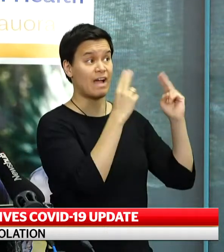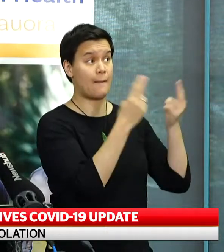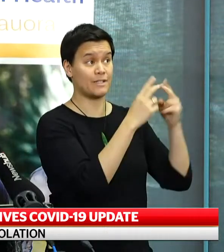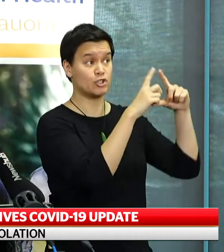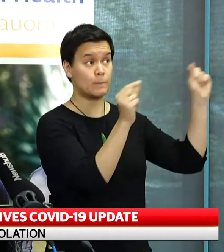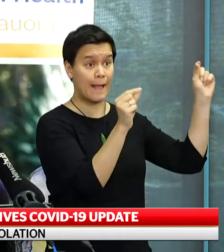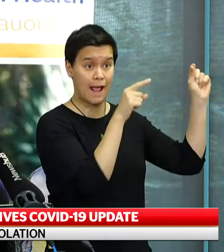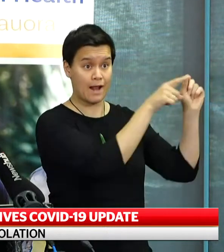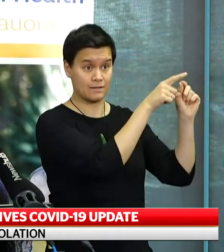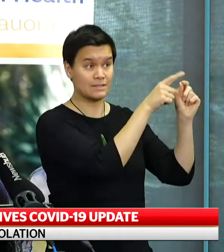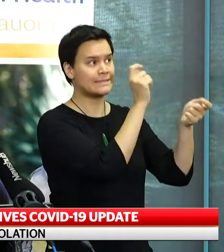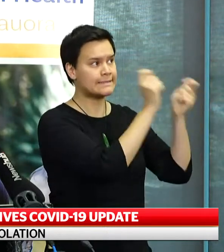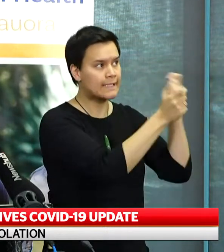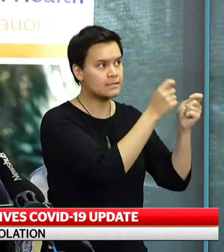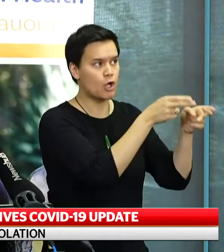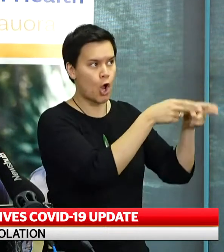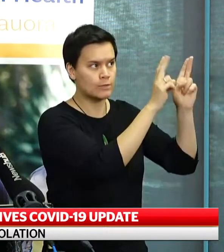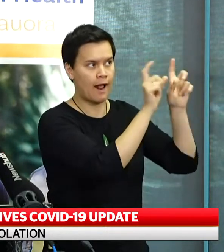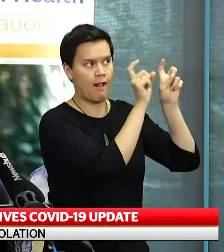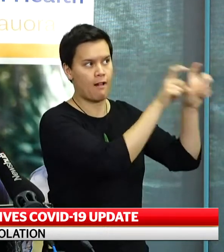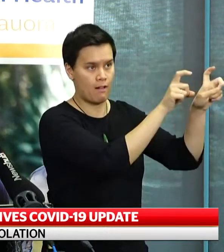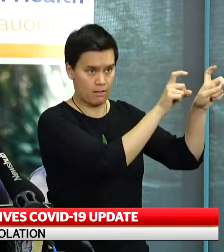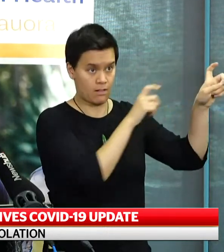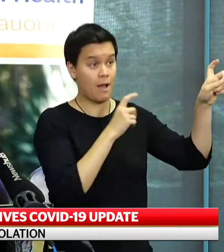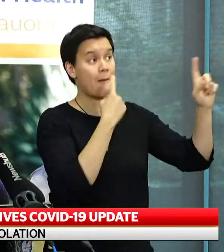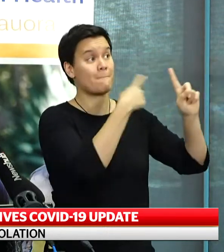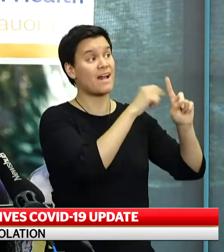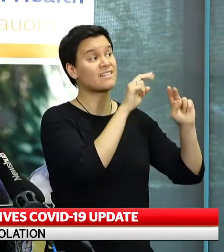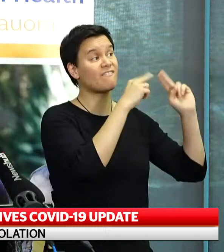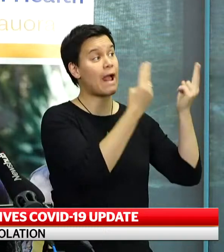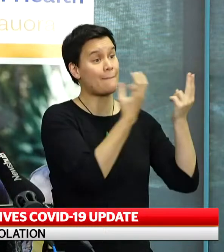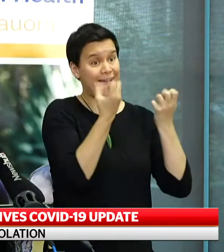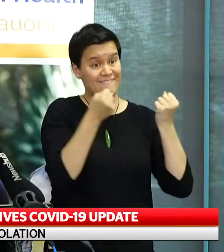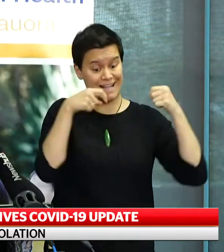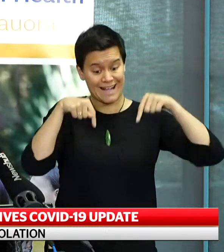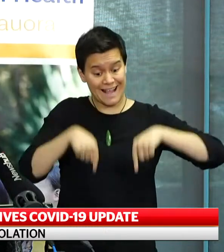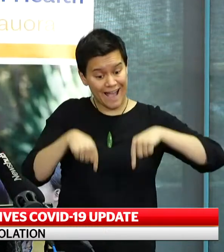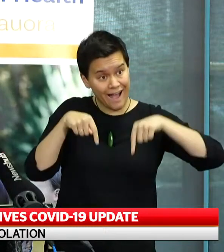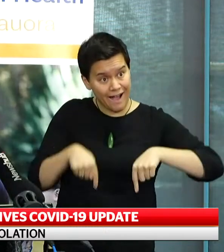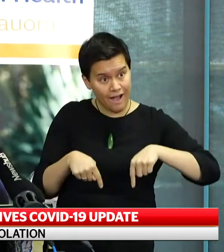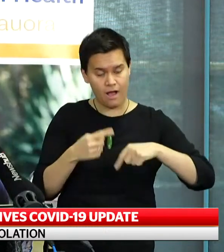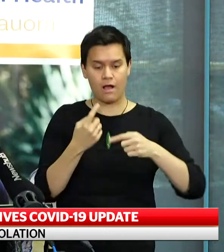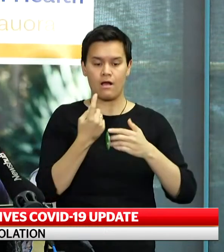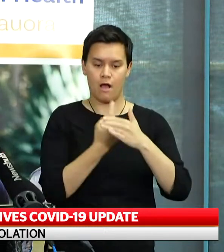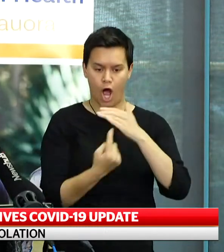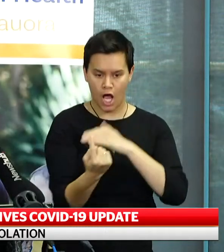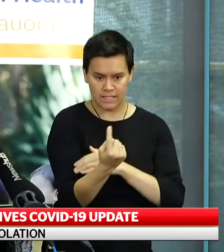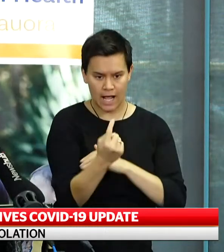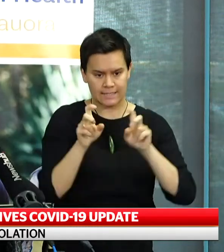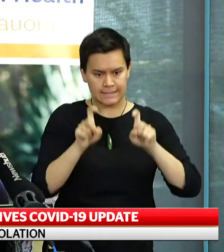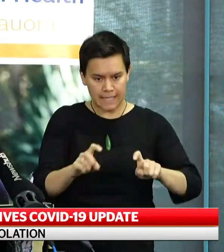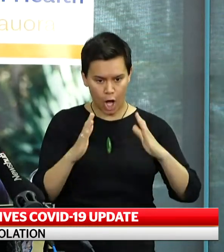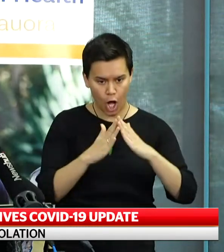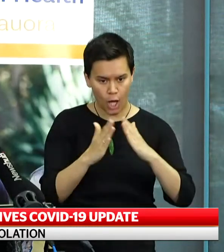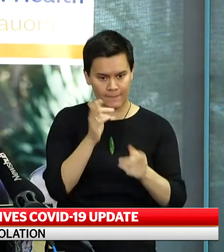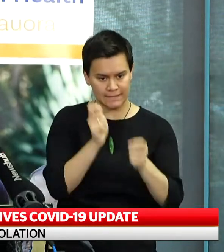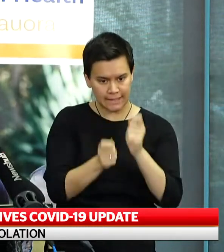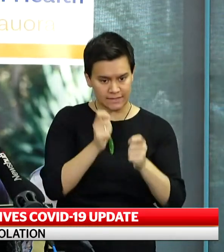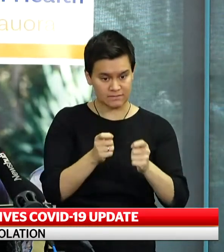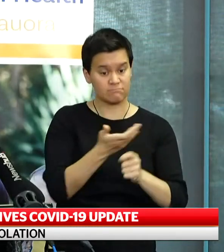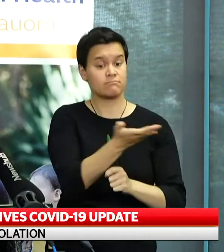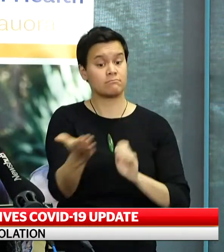were all isolated and tested over the weekend and all returned negative test results. The child had been attending